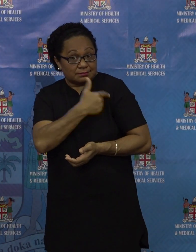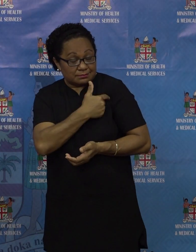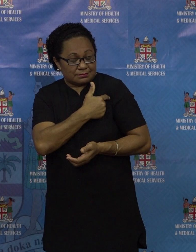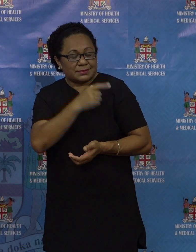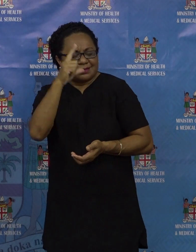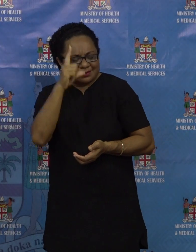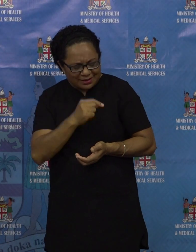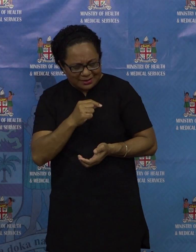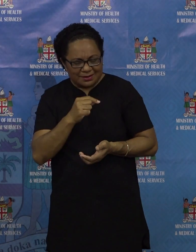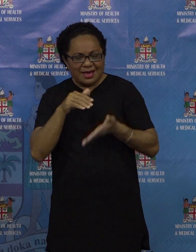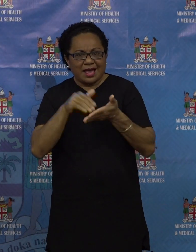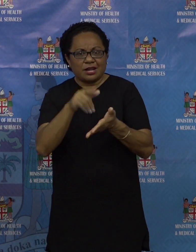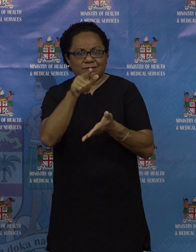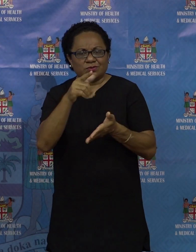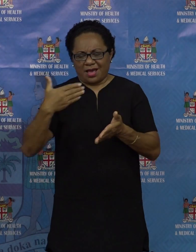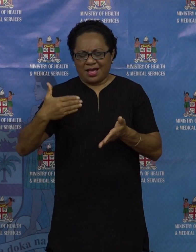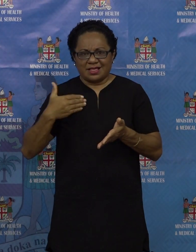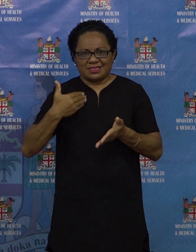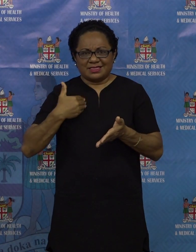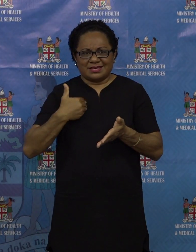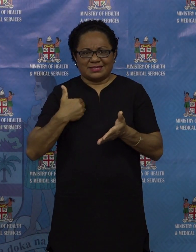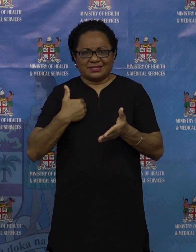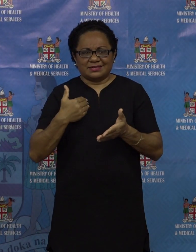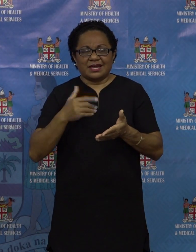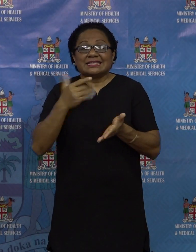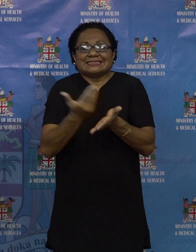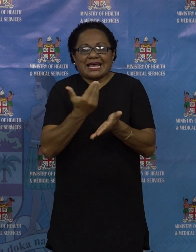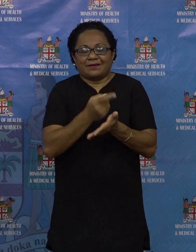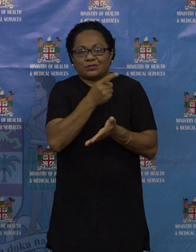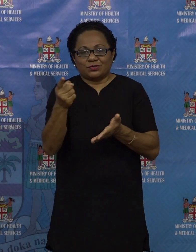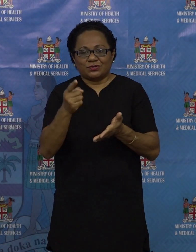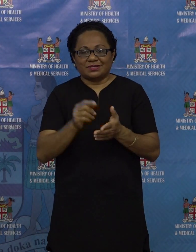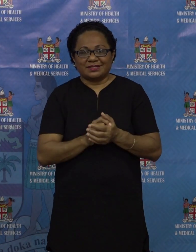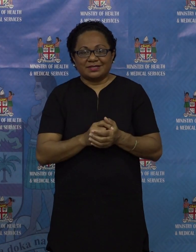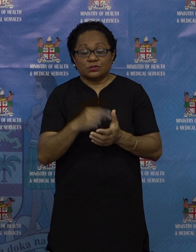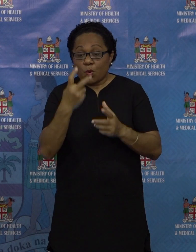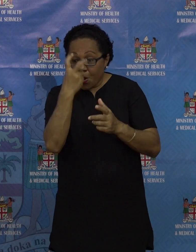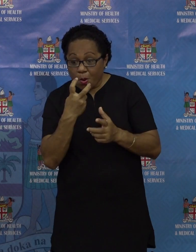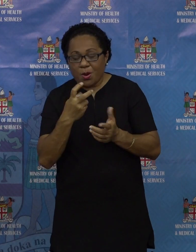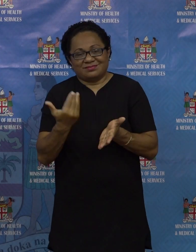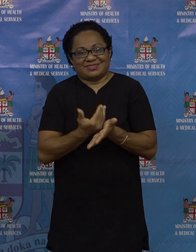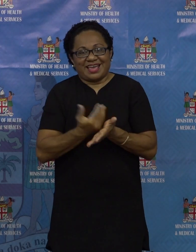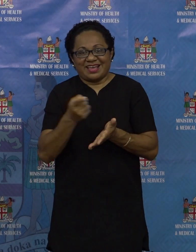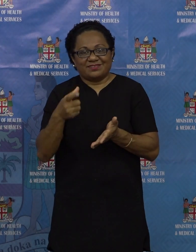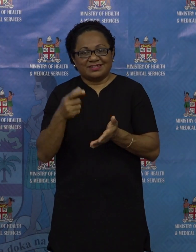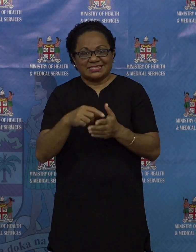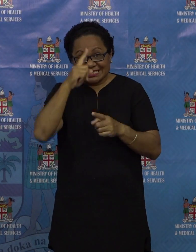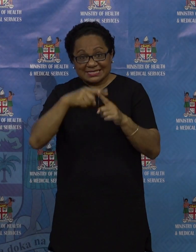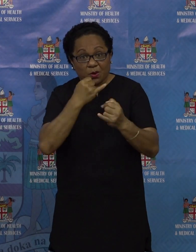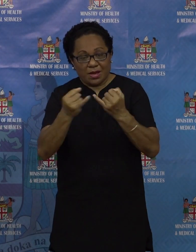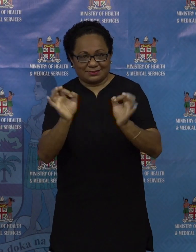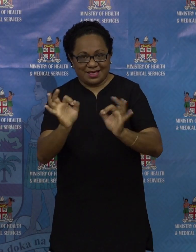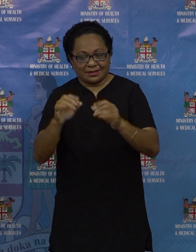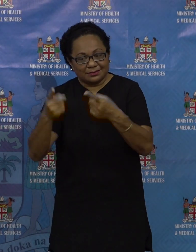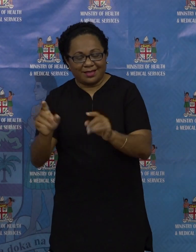in vaccinated individuals. So vaccine mandates will protect the vulnerable population. The risk of